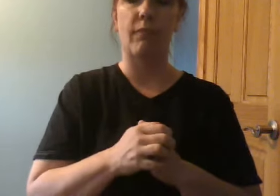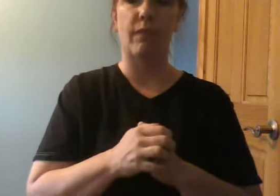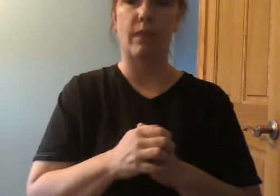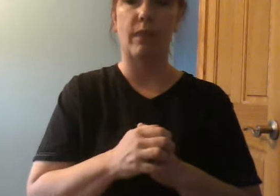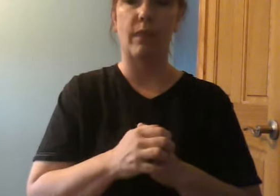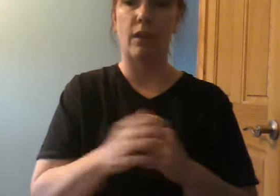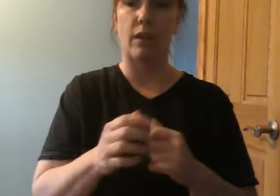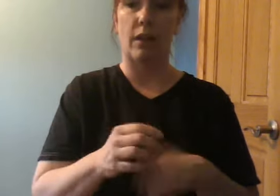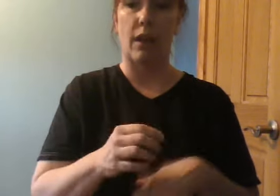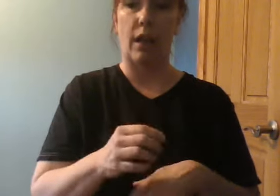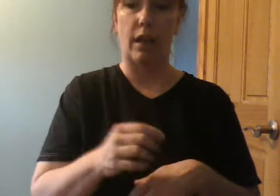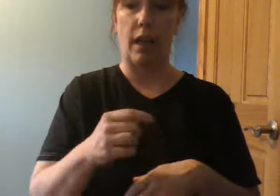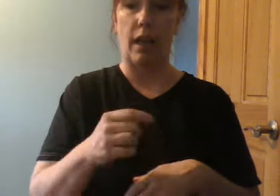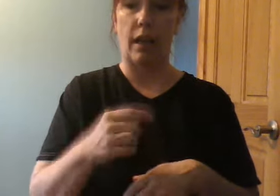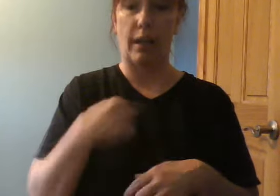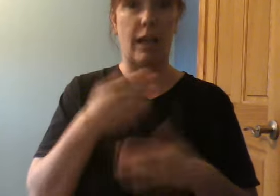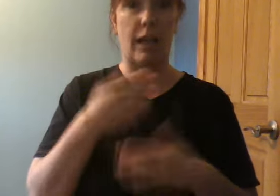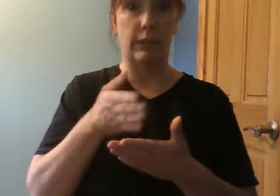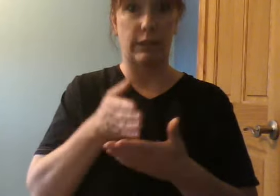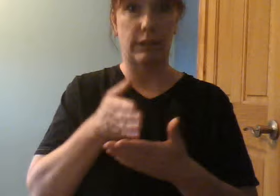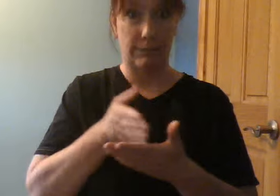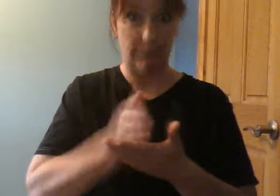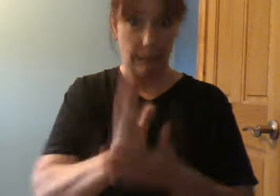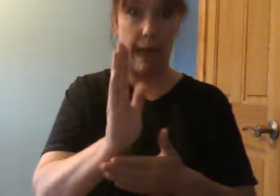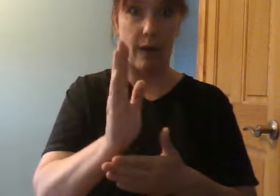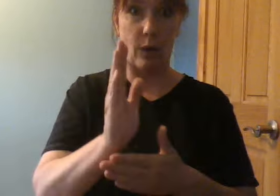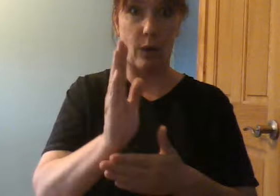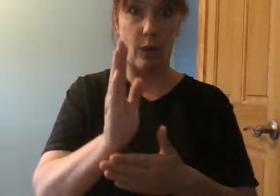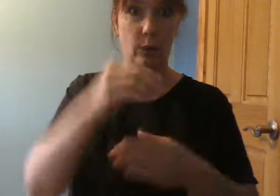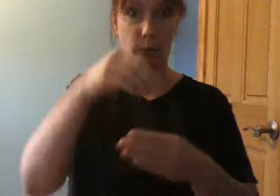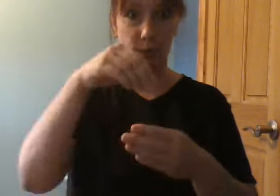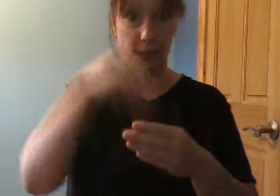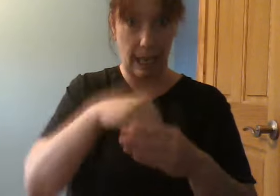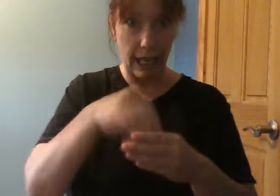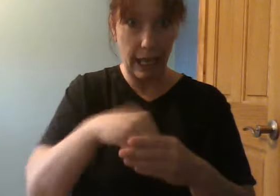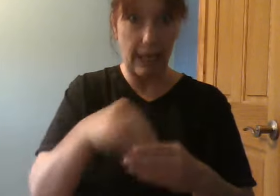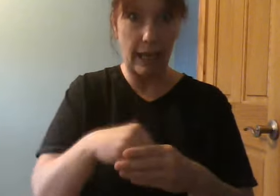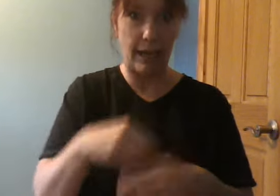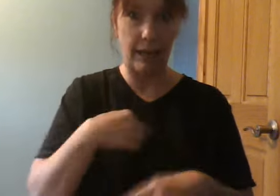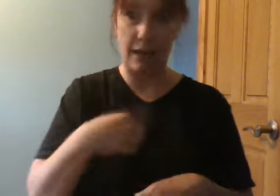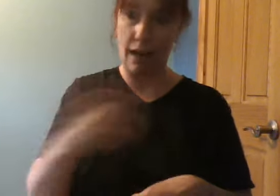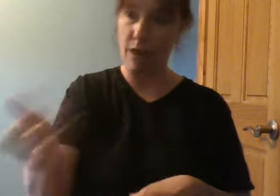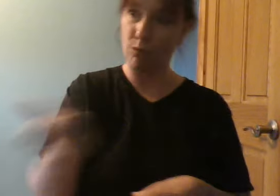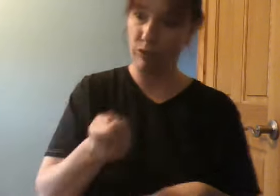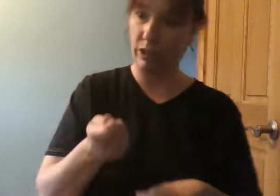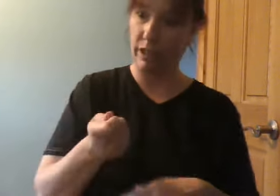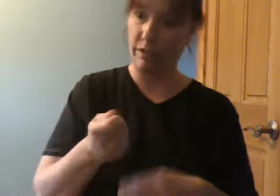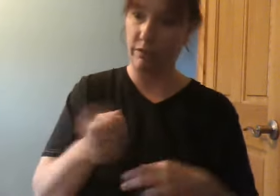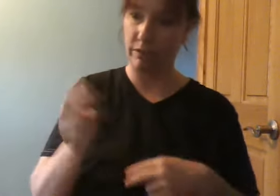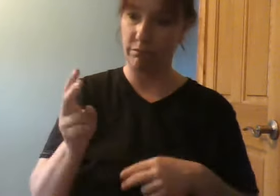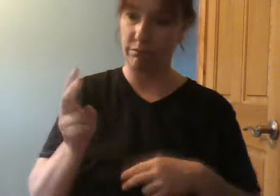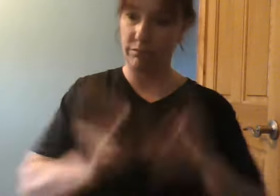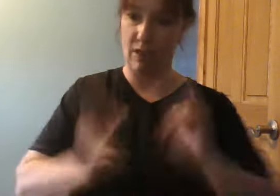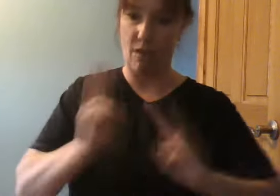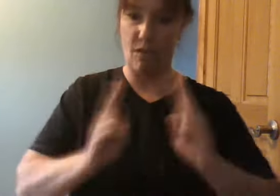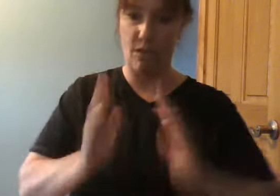sign me in. Look, there's my visitor's badge on the. So so this nonsense about you've got to have real names on Facebook and whatever, that